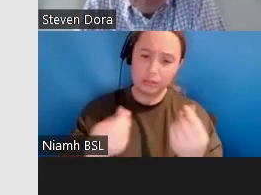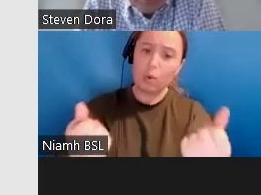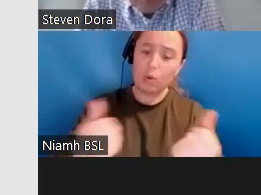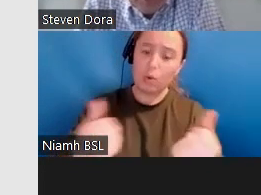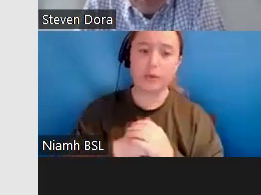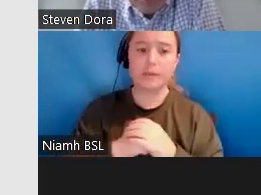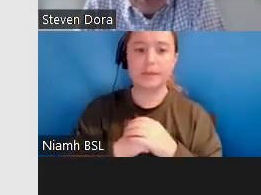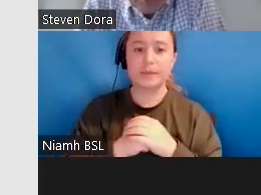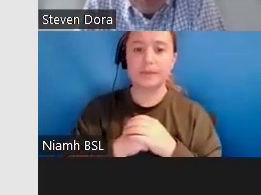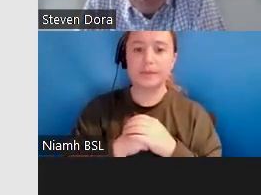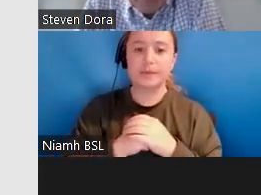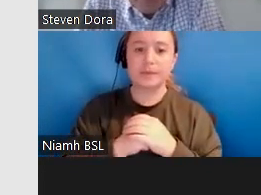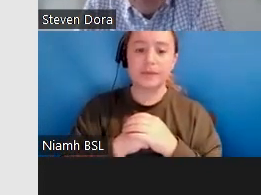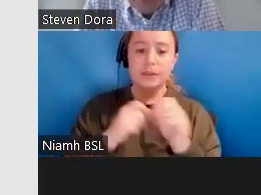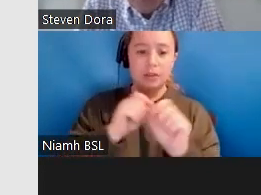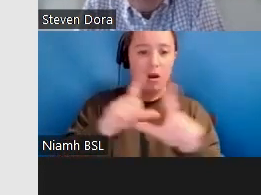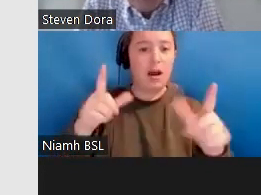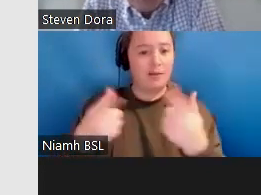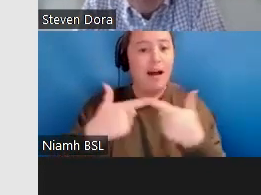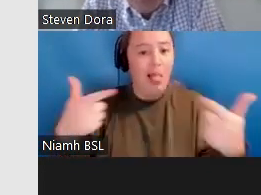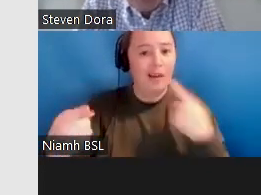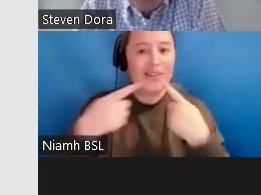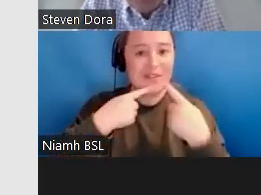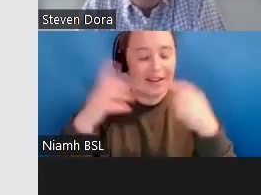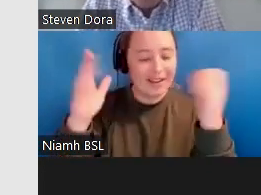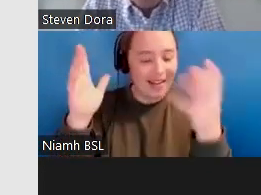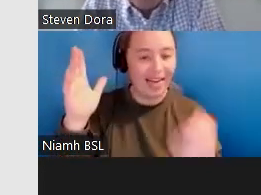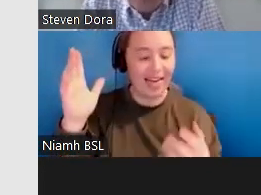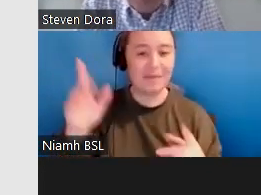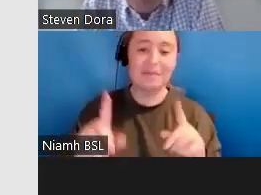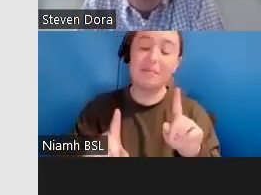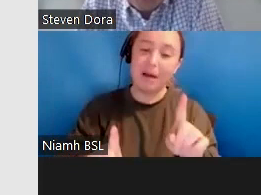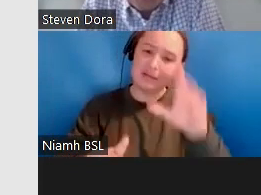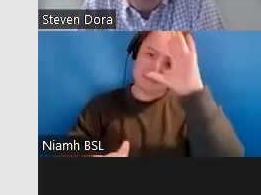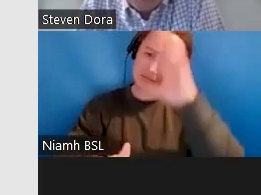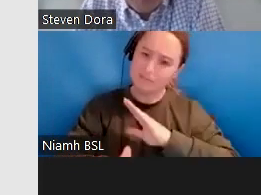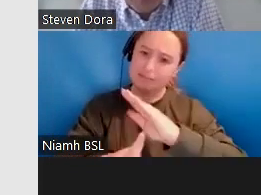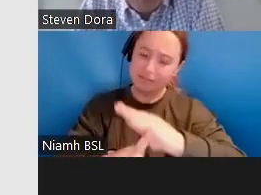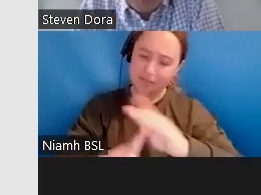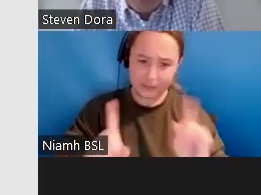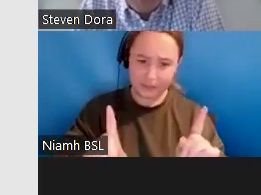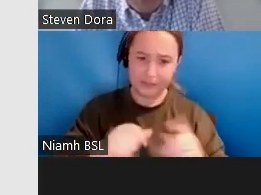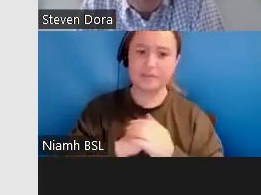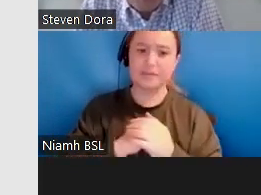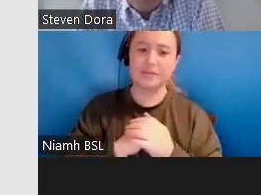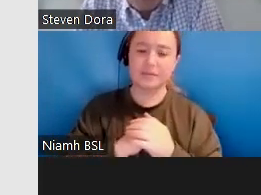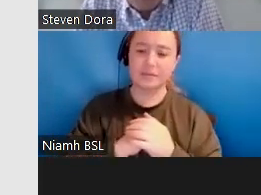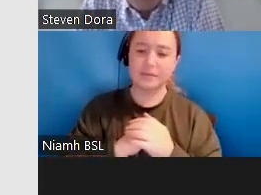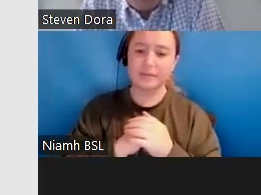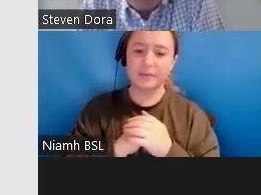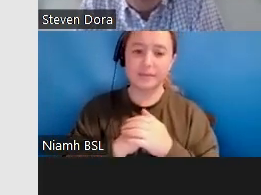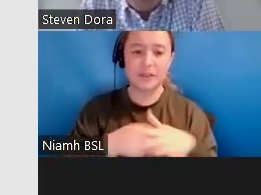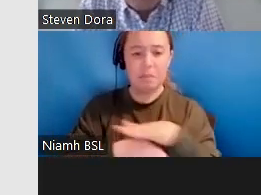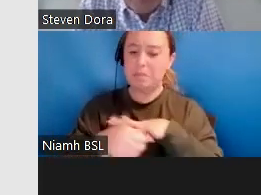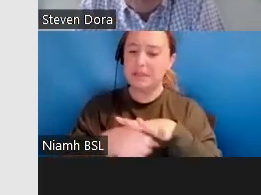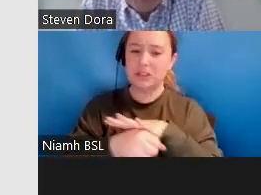So I'm sorry that this slide has a lot of information on it, but the message is a simple one. It's really just to give you some context on where the